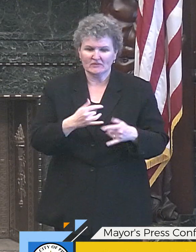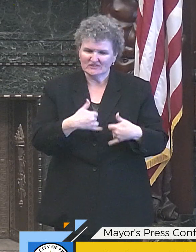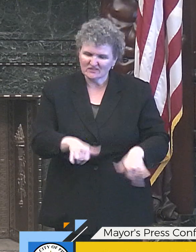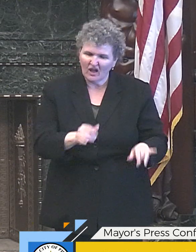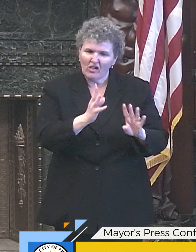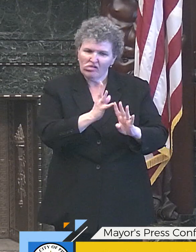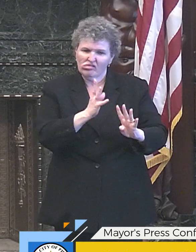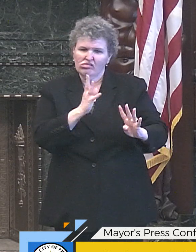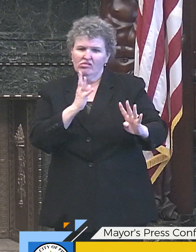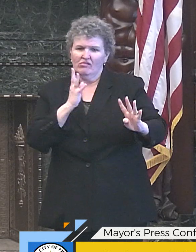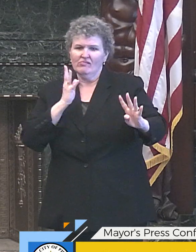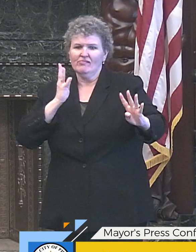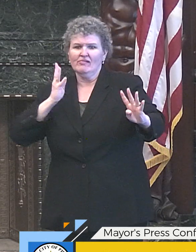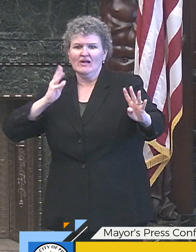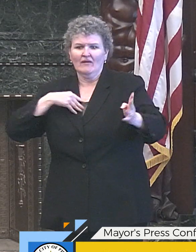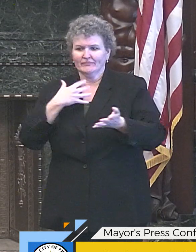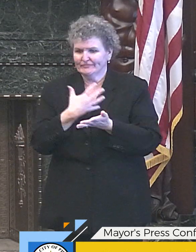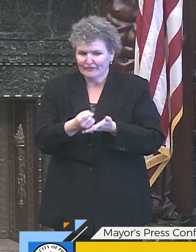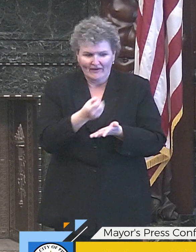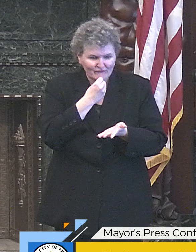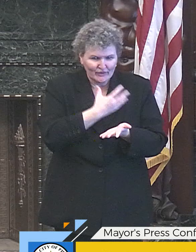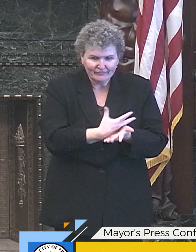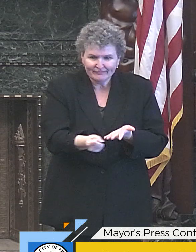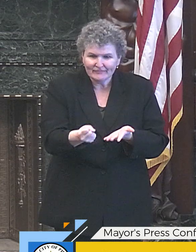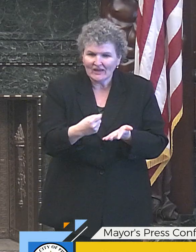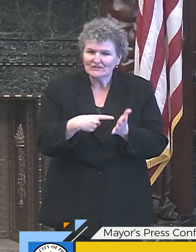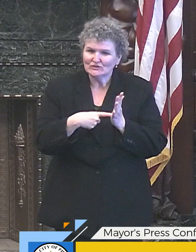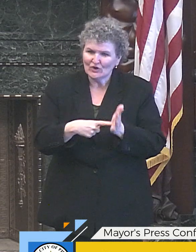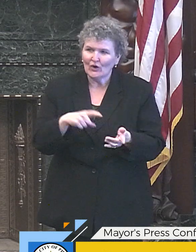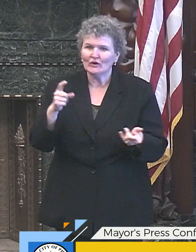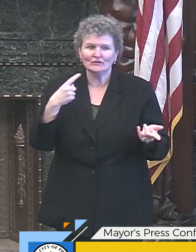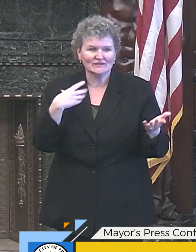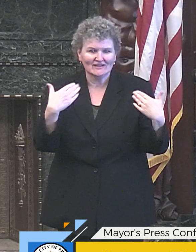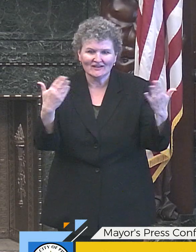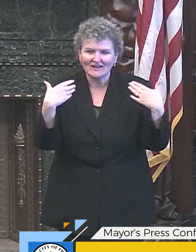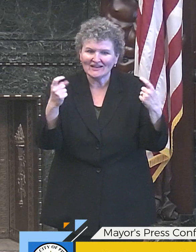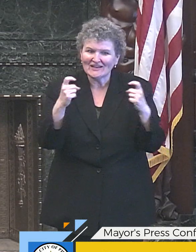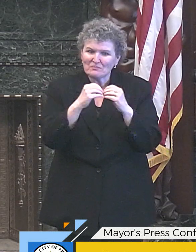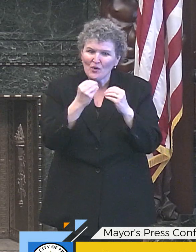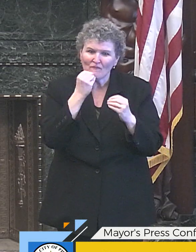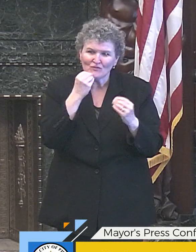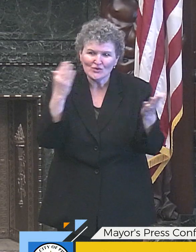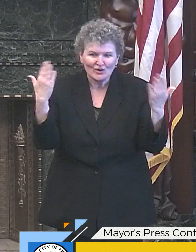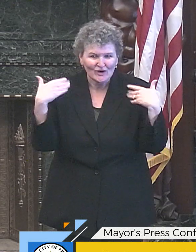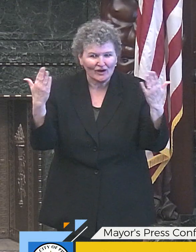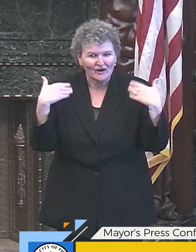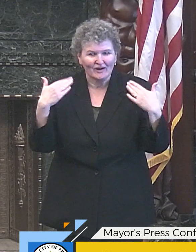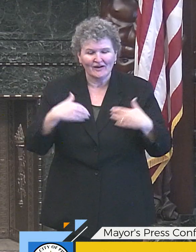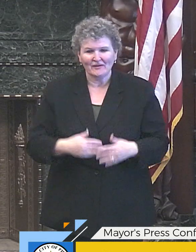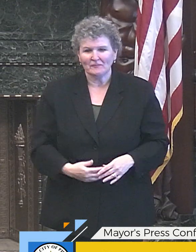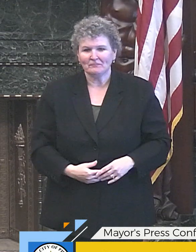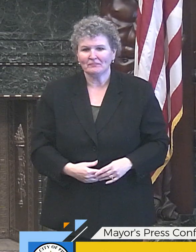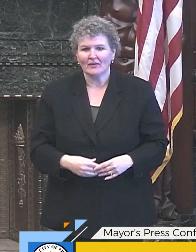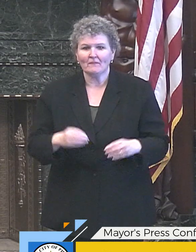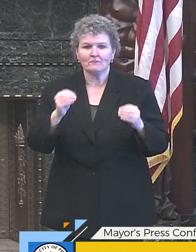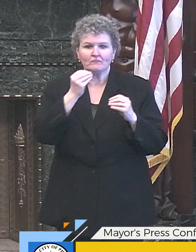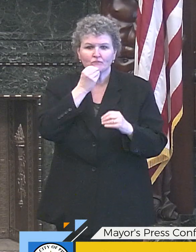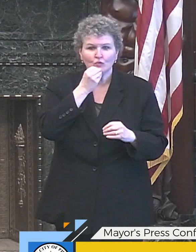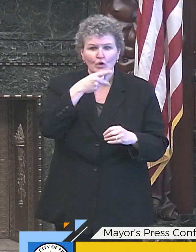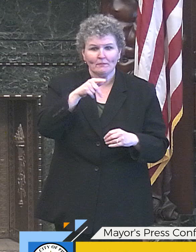food, it shows how great the need is. These sites are meant to supplement our existing food pantry system,